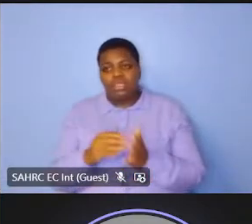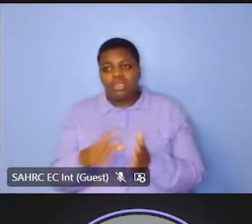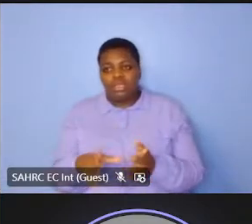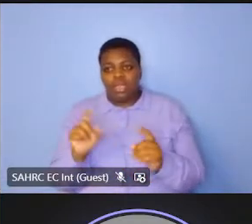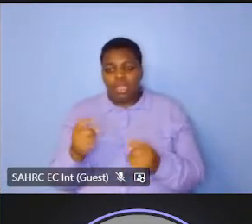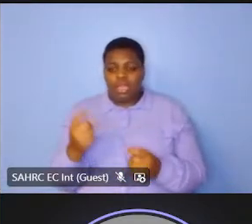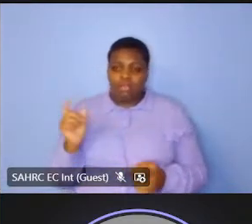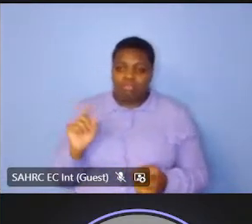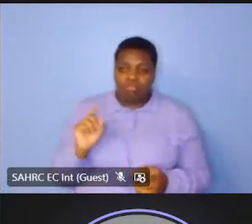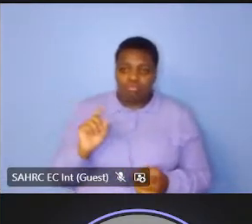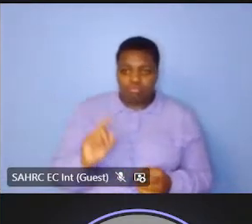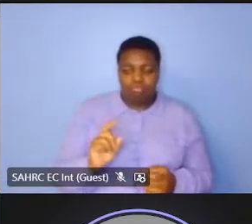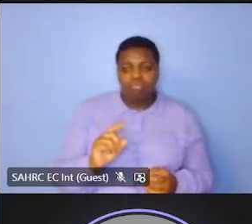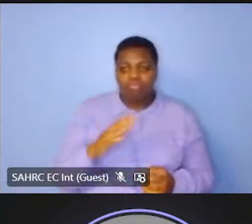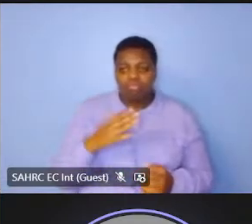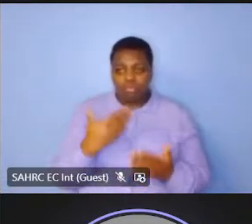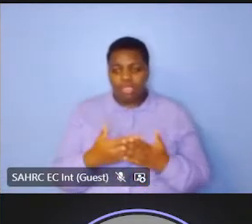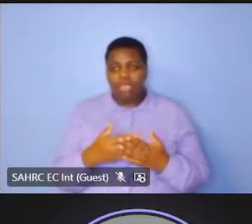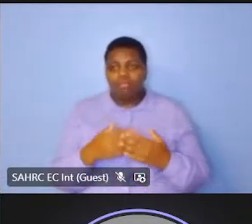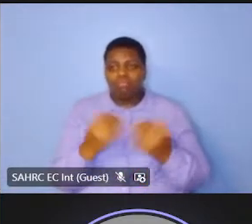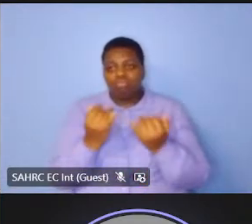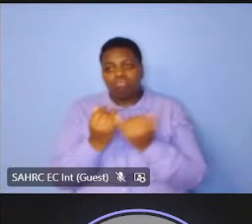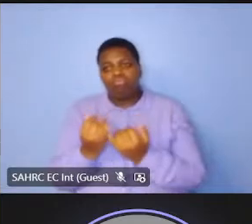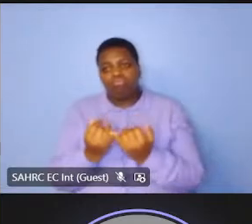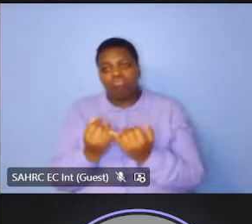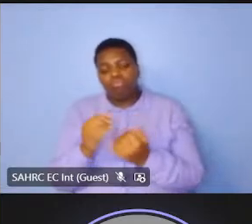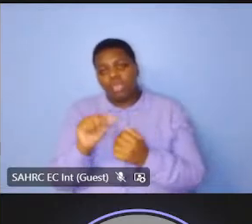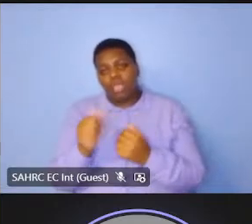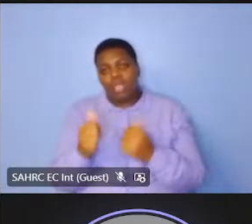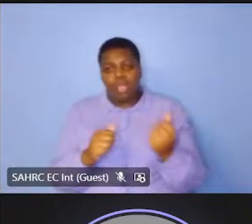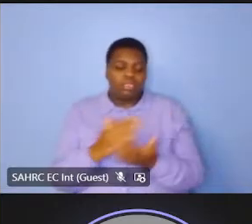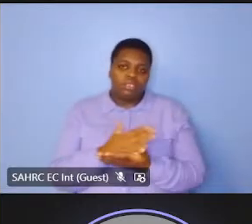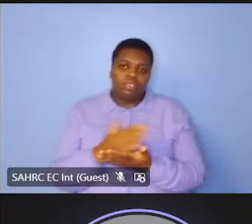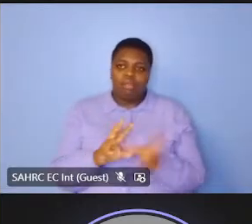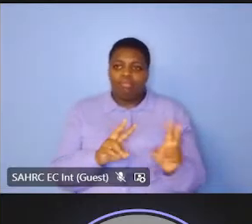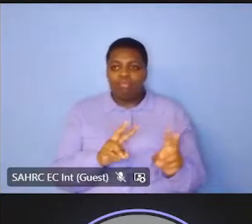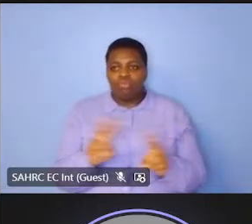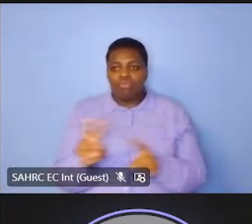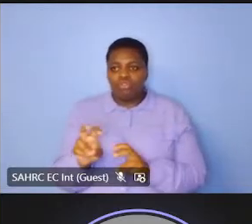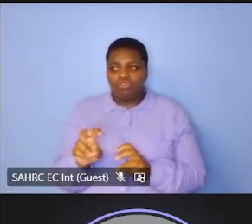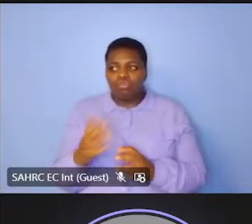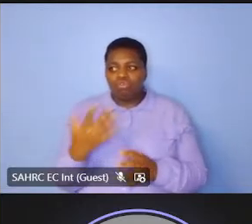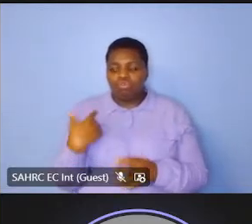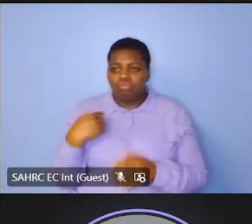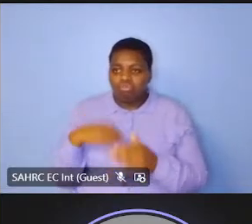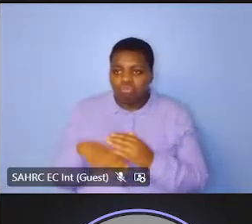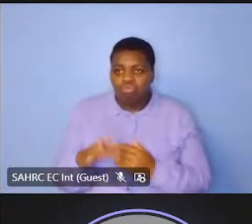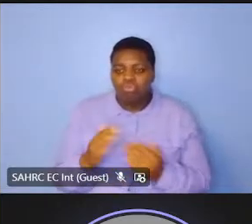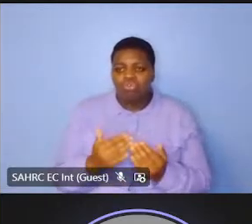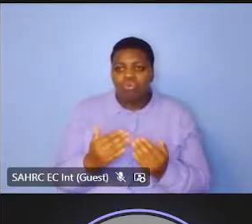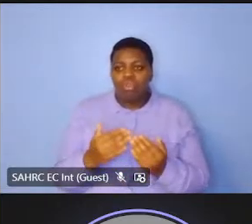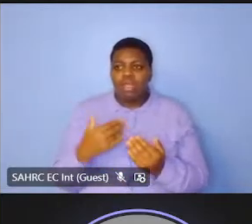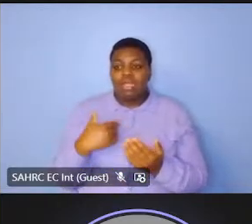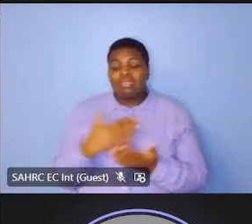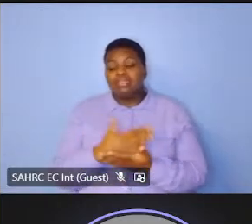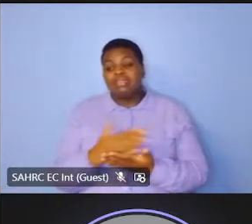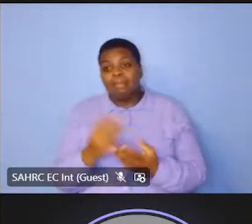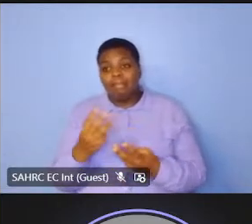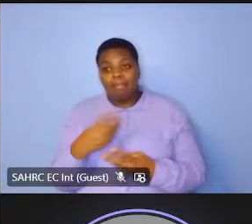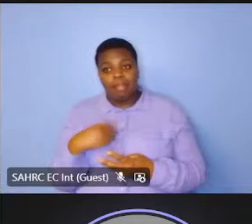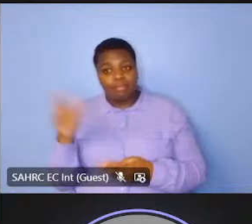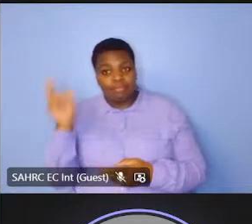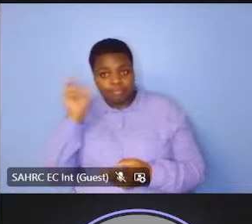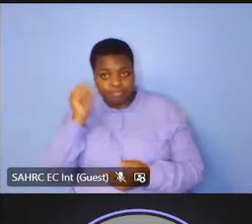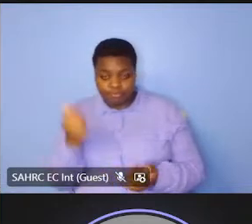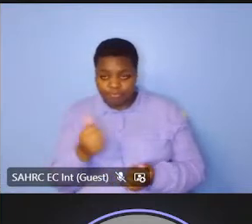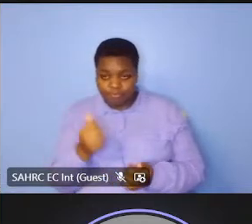in a Nike or able to compete with some of the competing issues which come into schools. We've also had some people, however, speak about